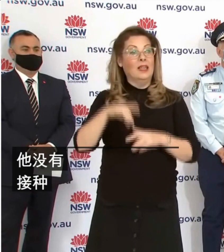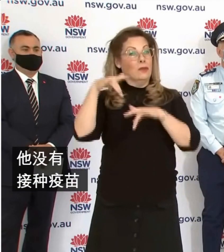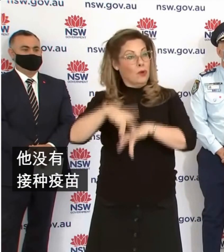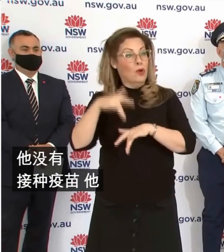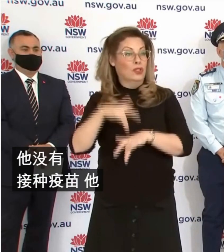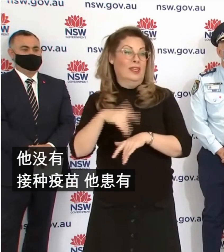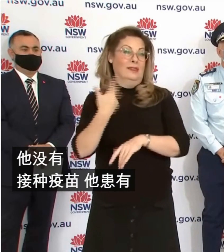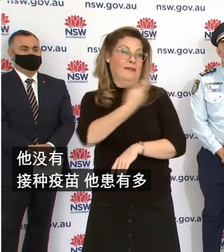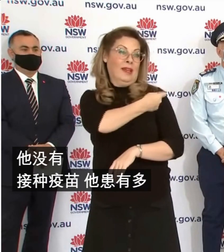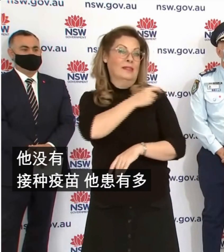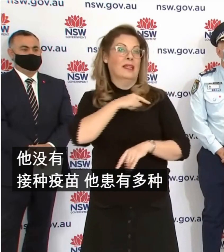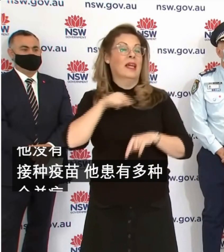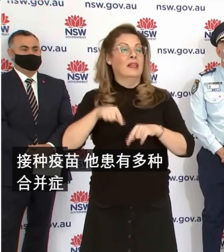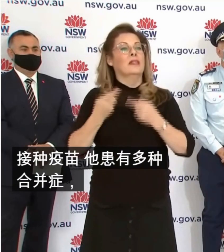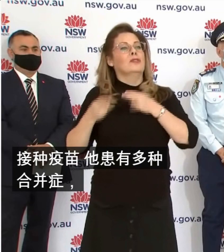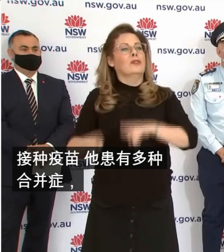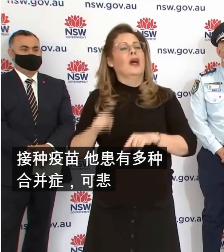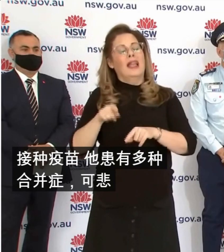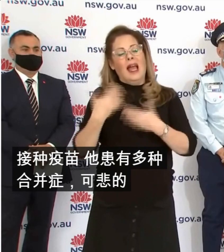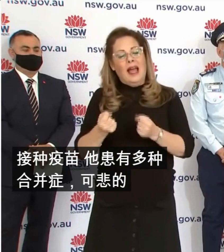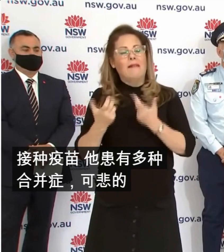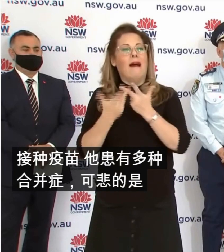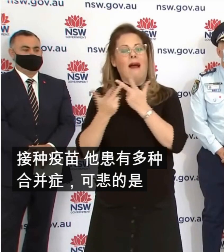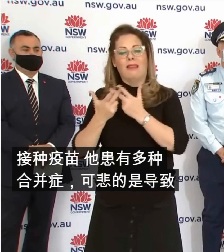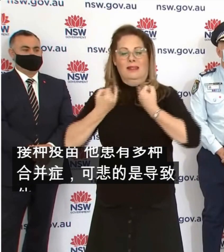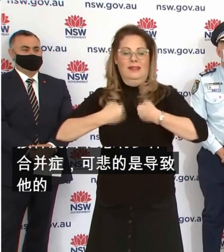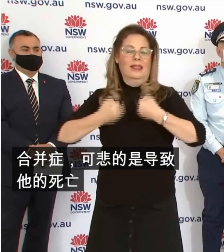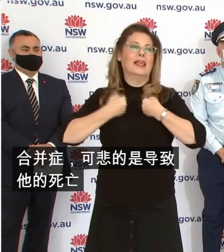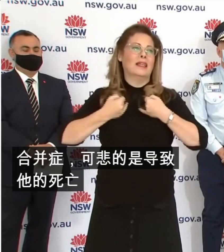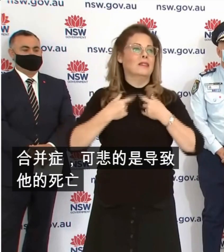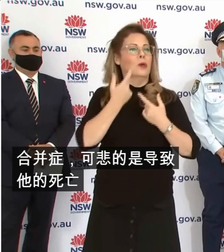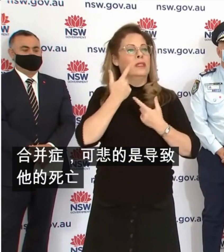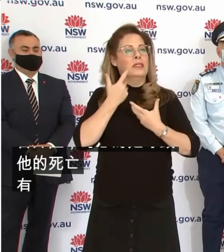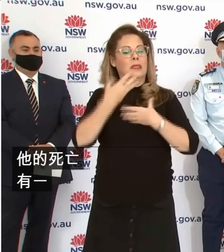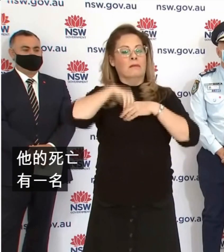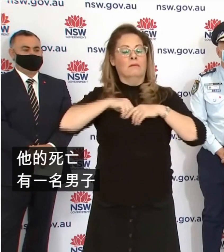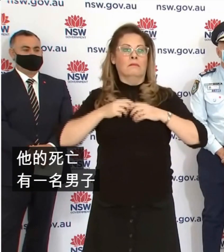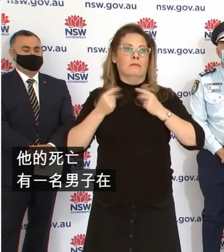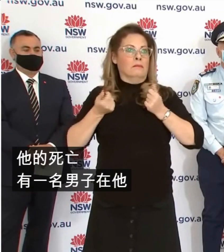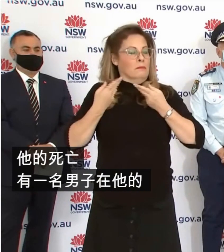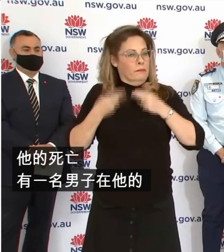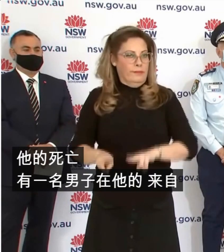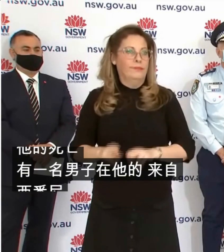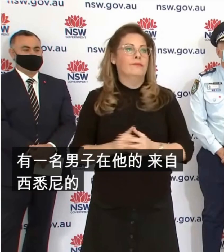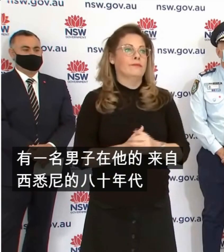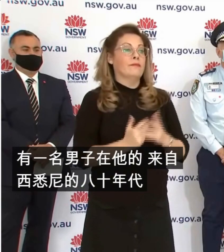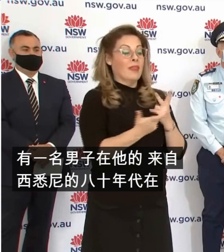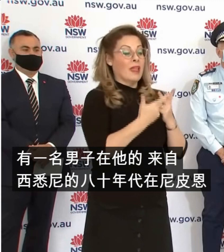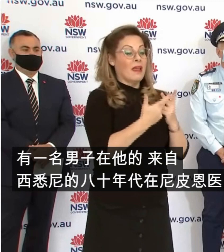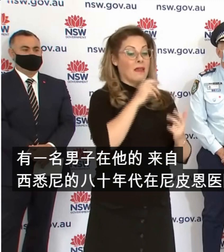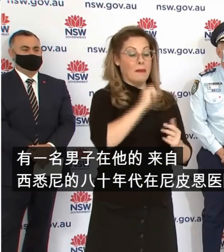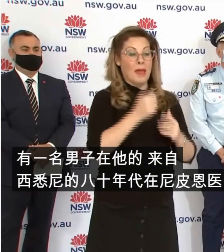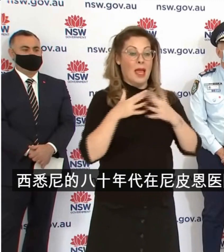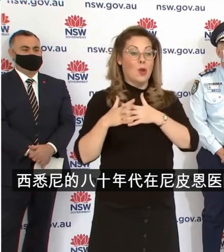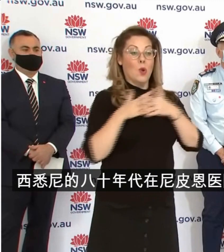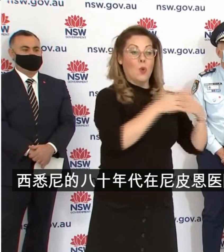vaccinated. He had a number of comorbidities that sadly contributed to his death. There was a man in his 80s from Western Sydney that